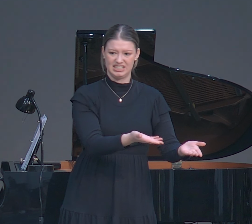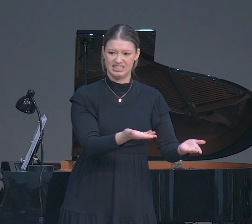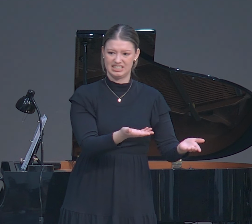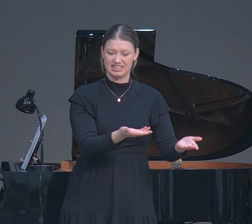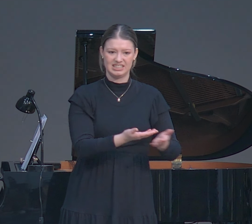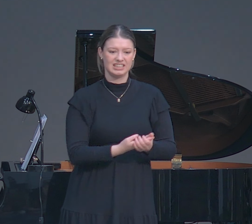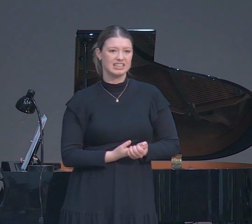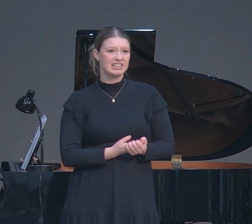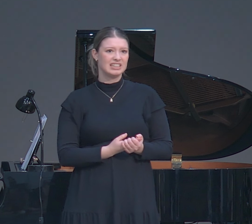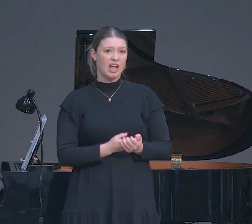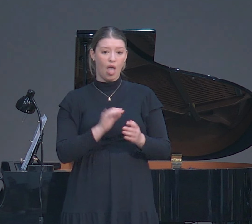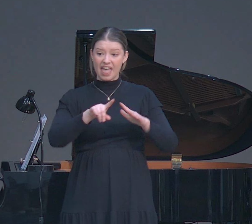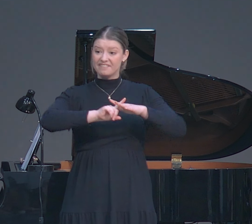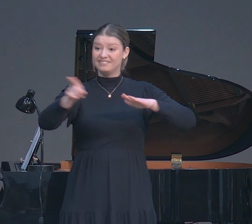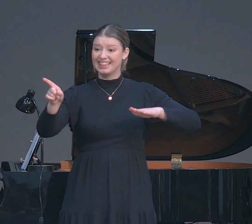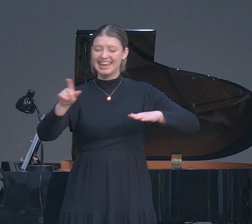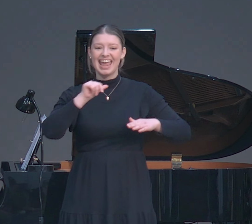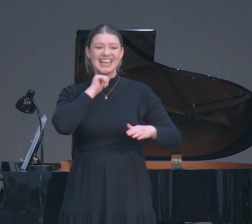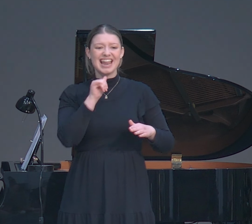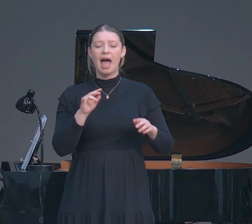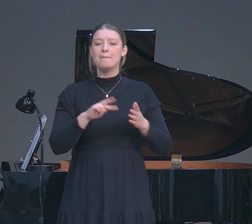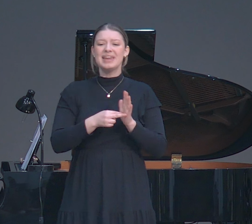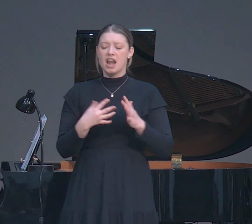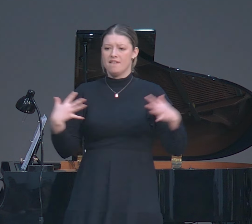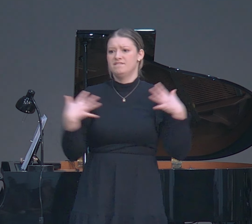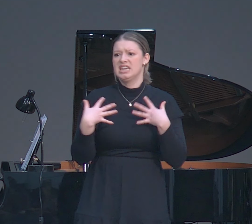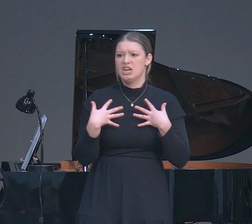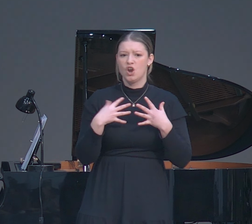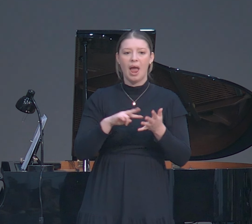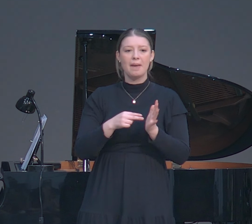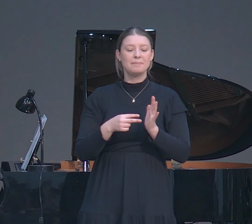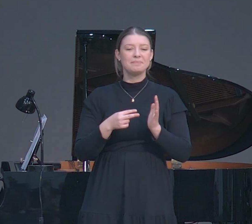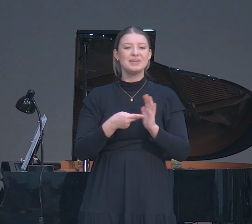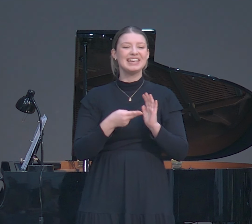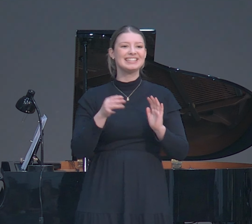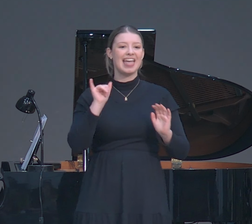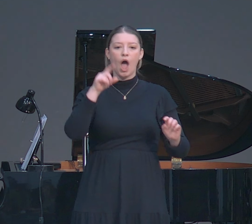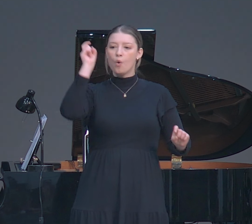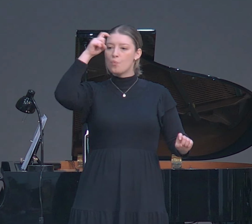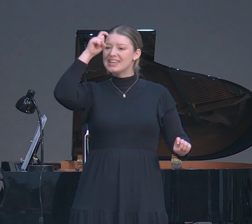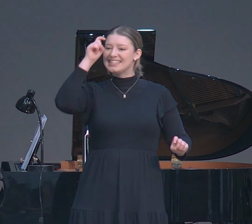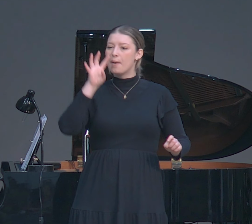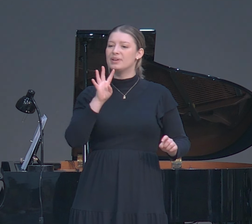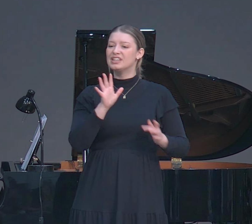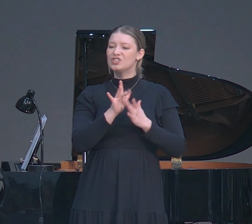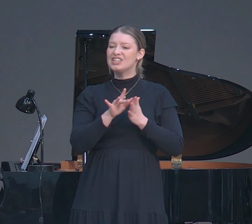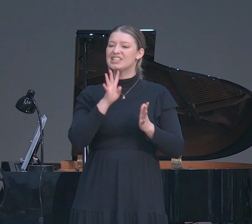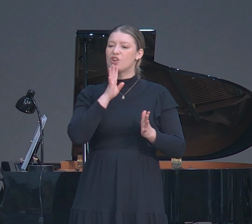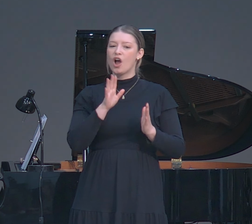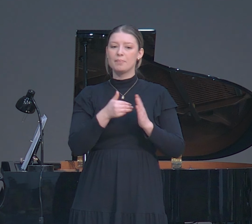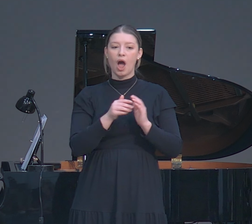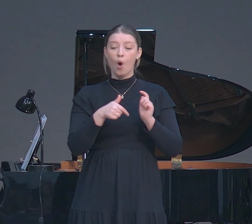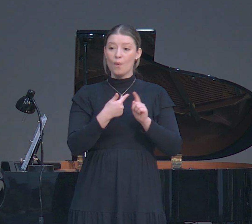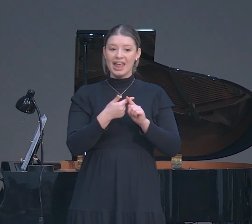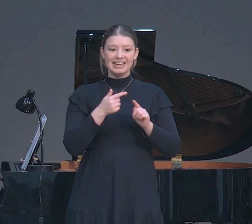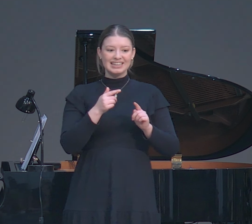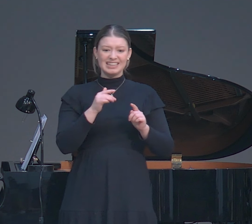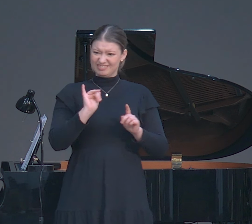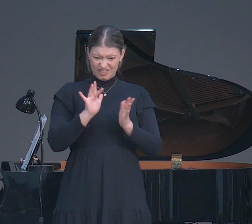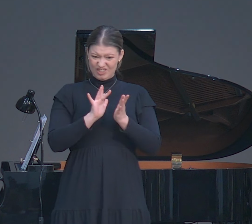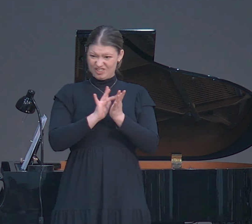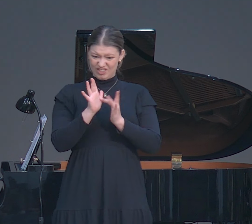So the fleeing, it's not a cowardly fleeing. It's the same wisdom that Jesus himself employed on multiple